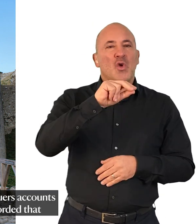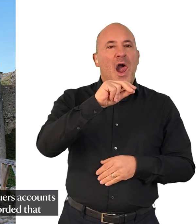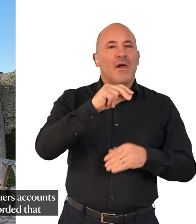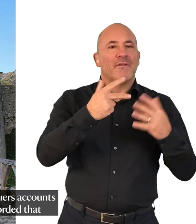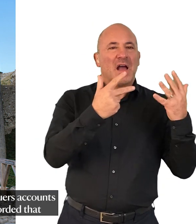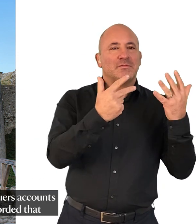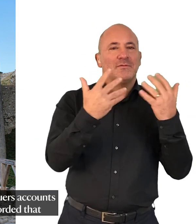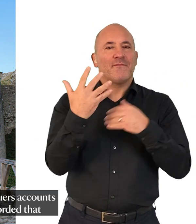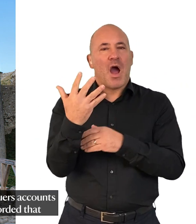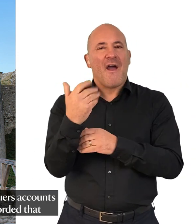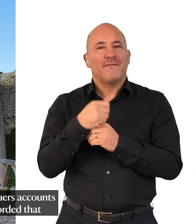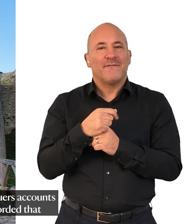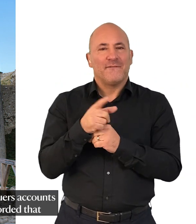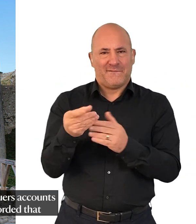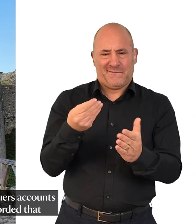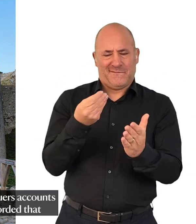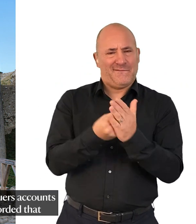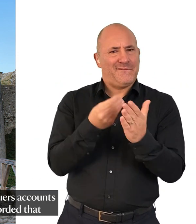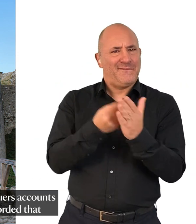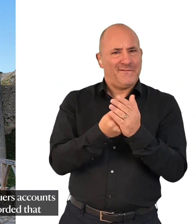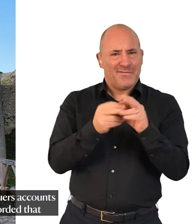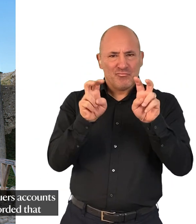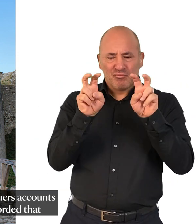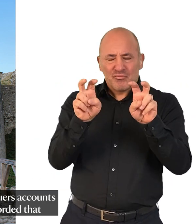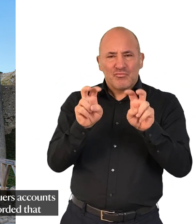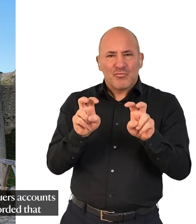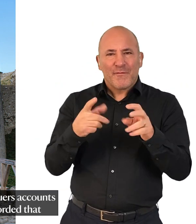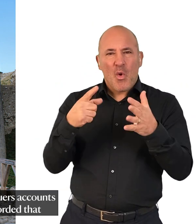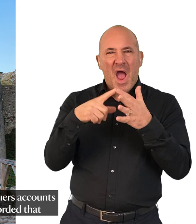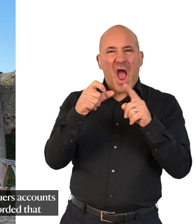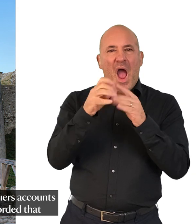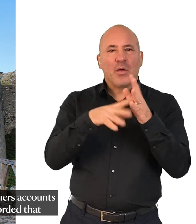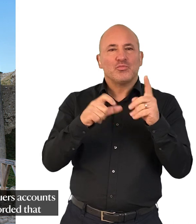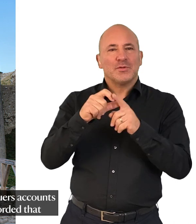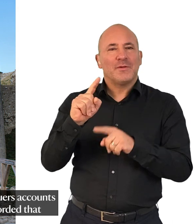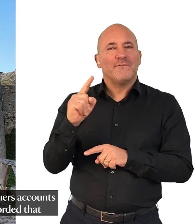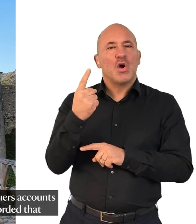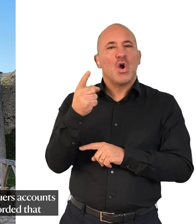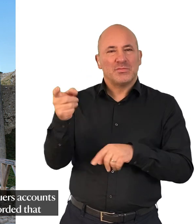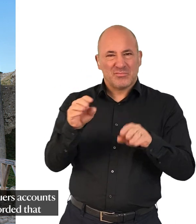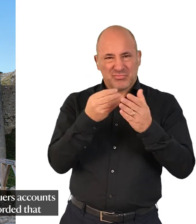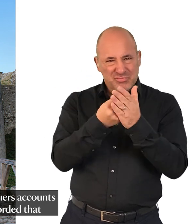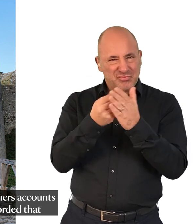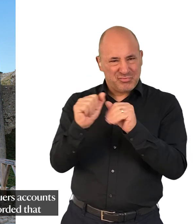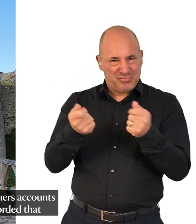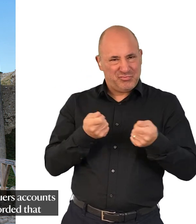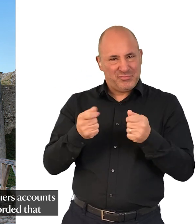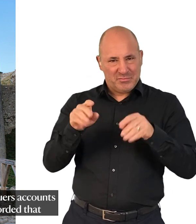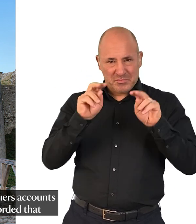In 1285, the Exchequer's accounts of Edward I recorded that